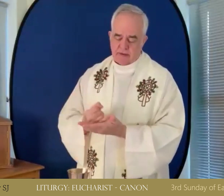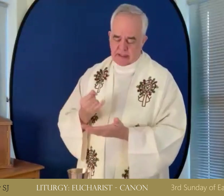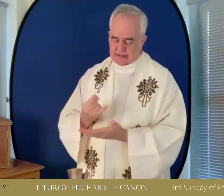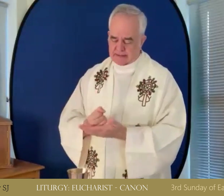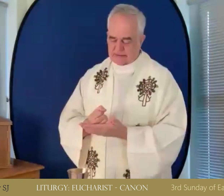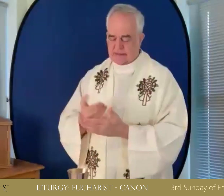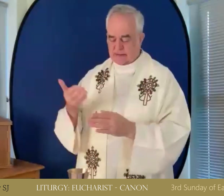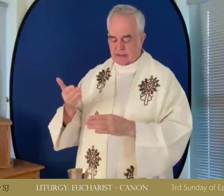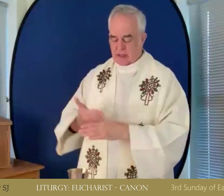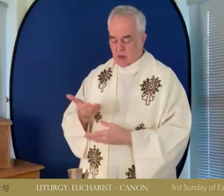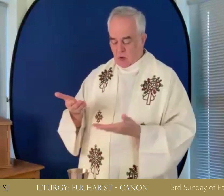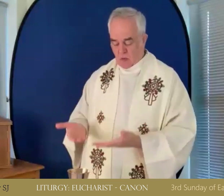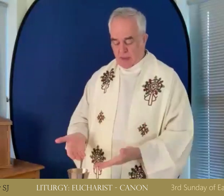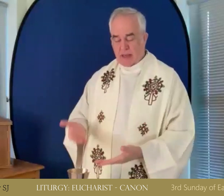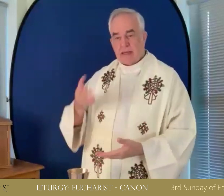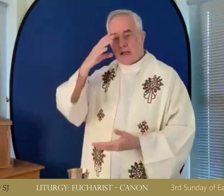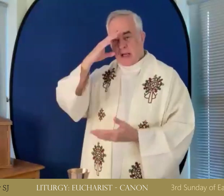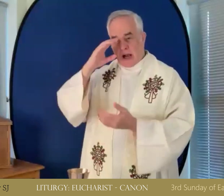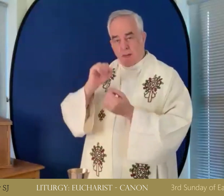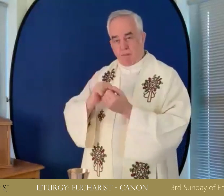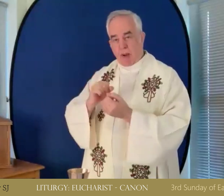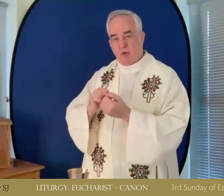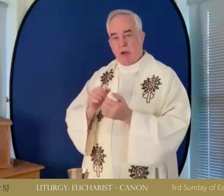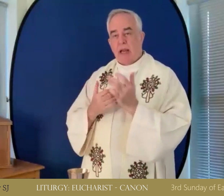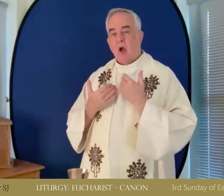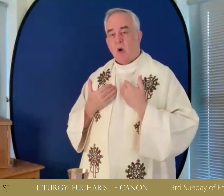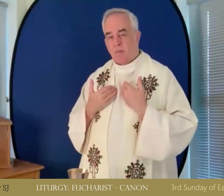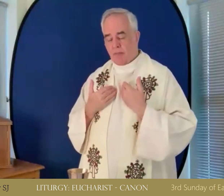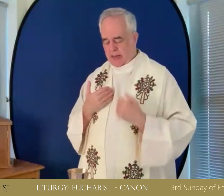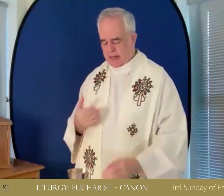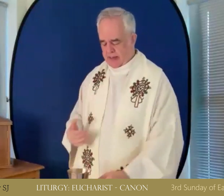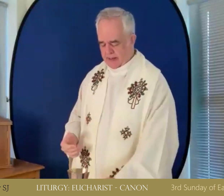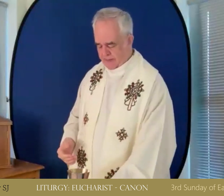sin. Do this in memory of me.